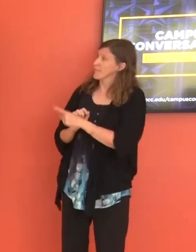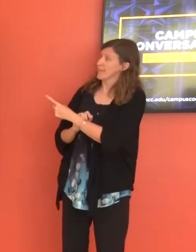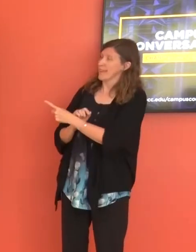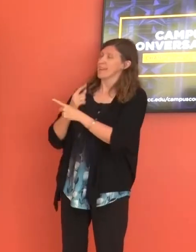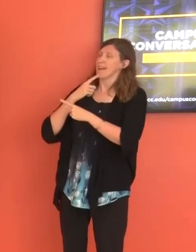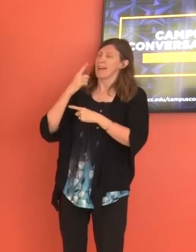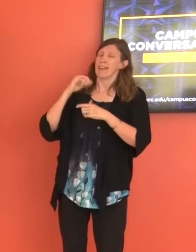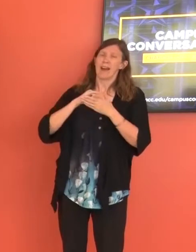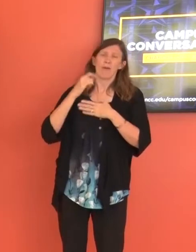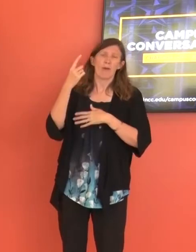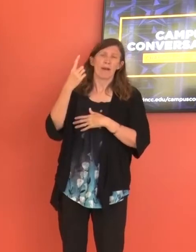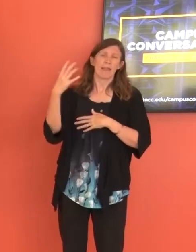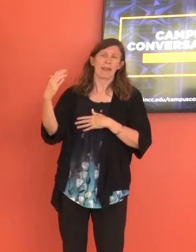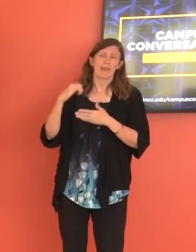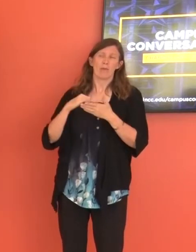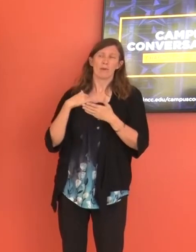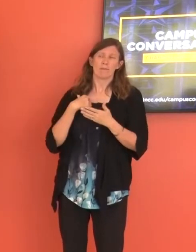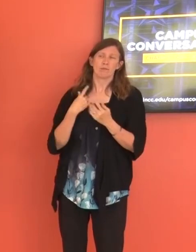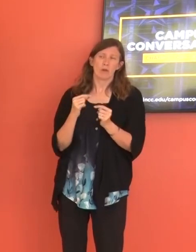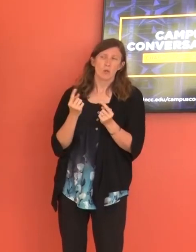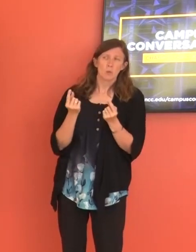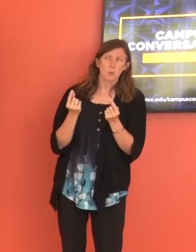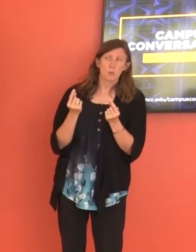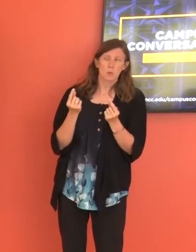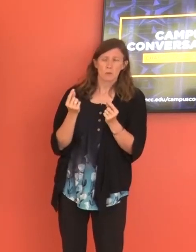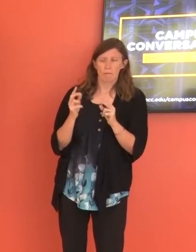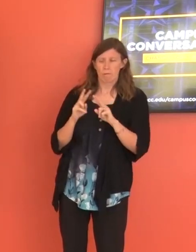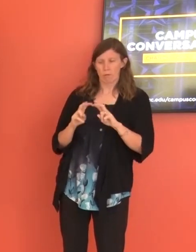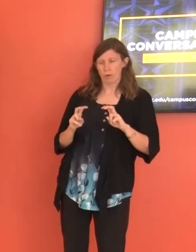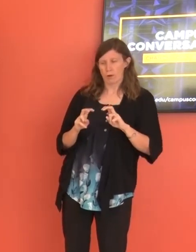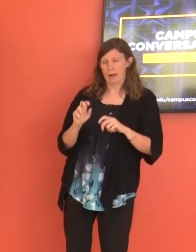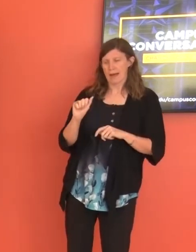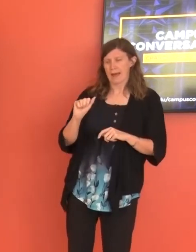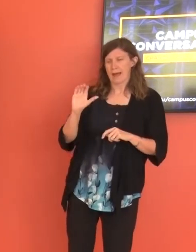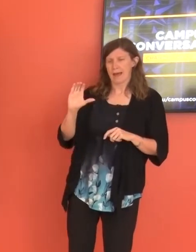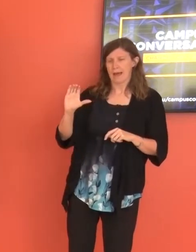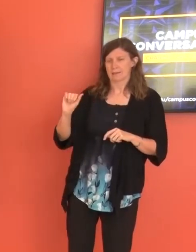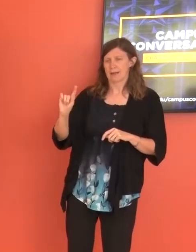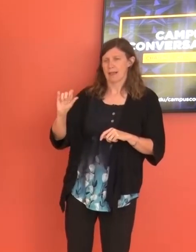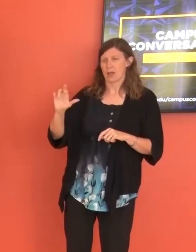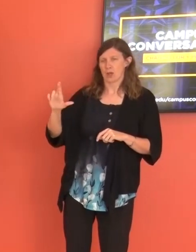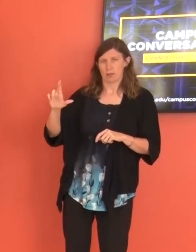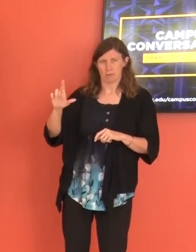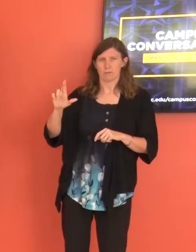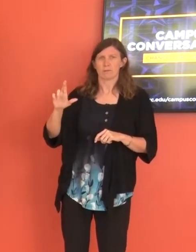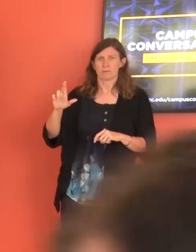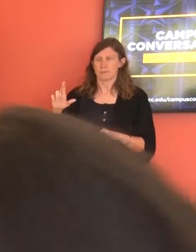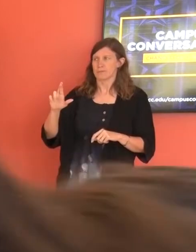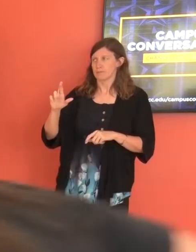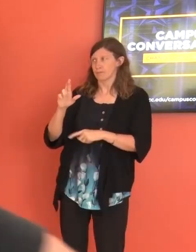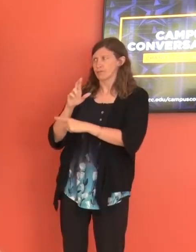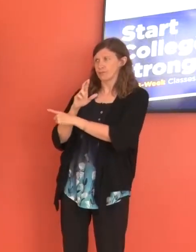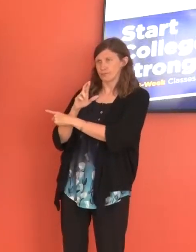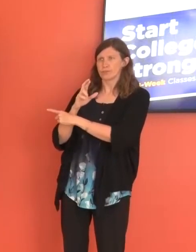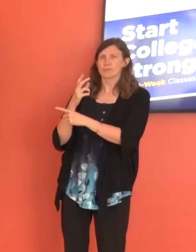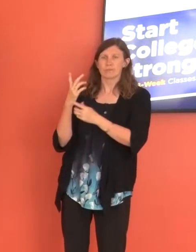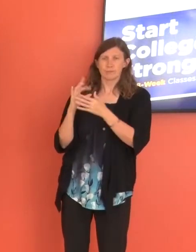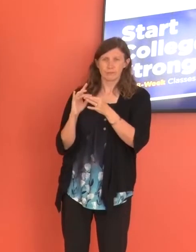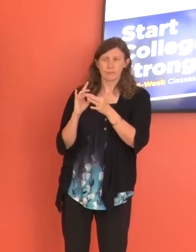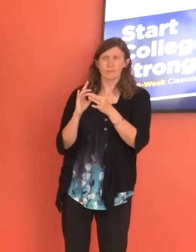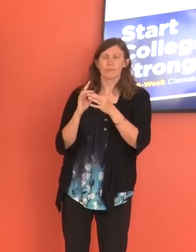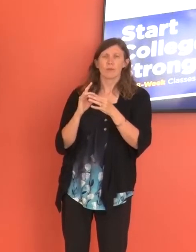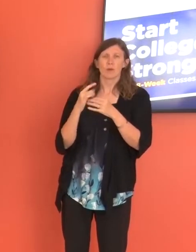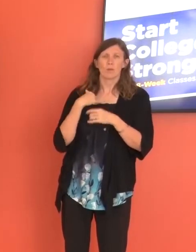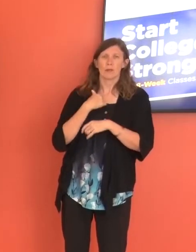You know, one of the things that we've tried to do is, if you take a look at the accelerator, as Dr. Umphrey mentioned, you know, we've kind of